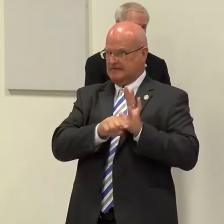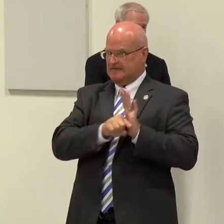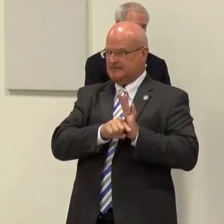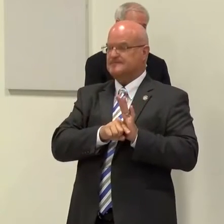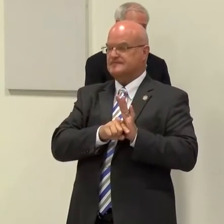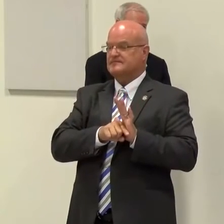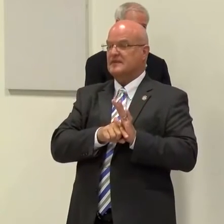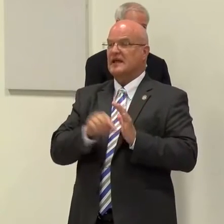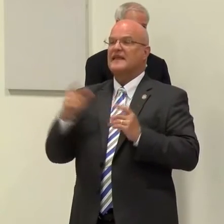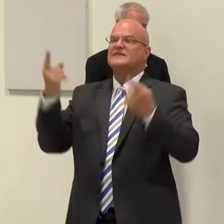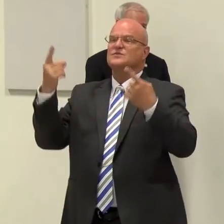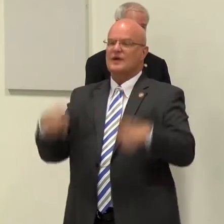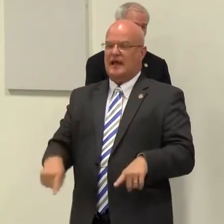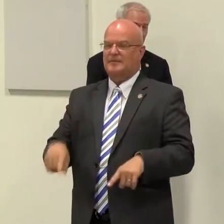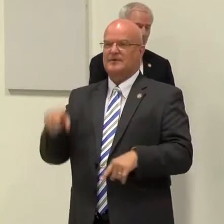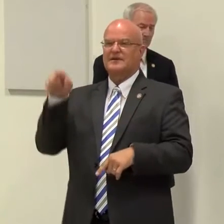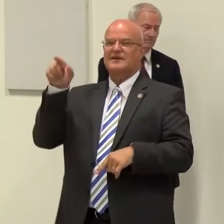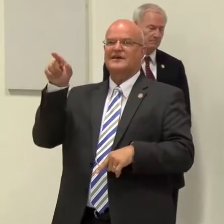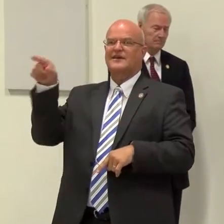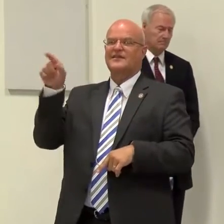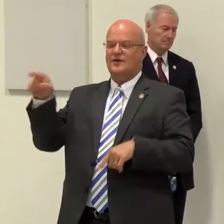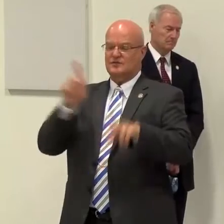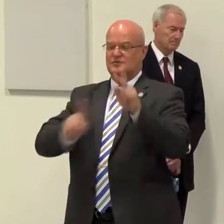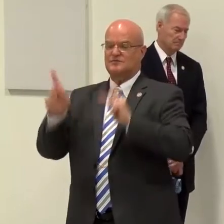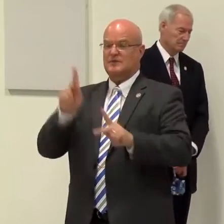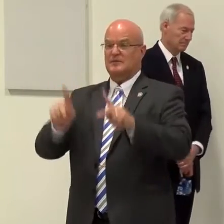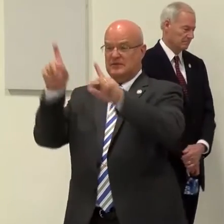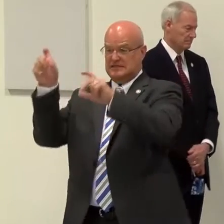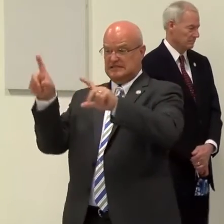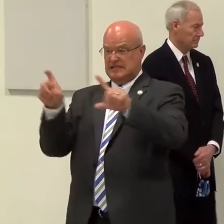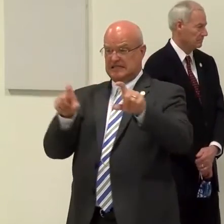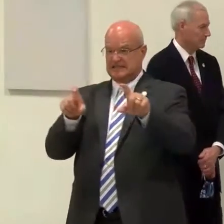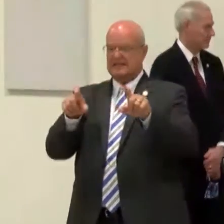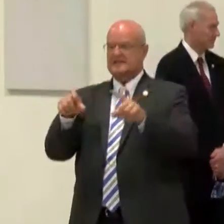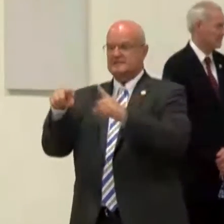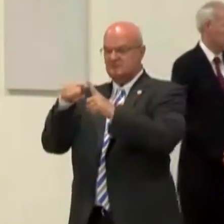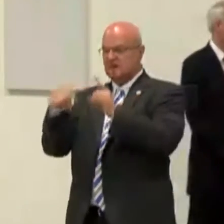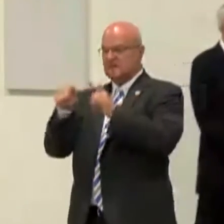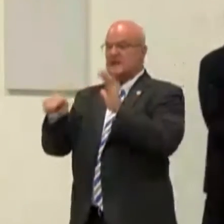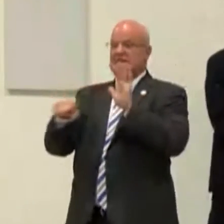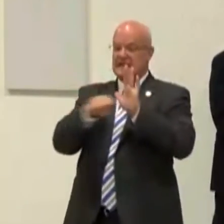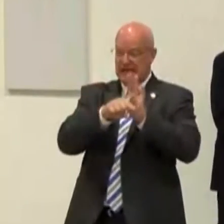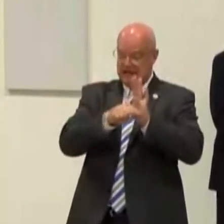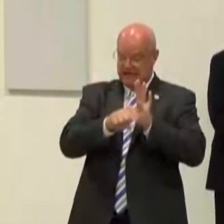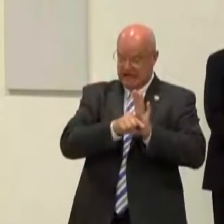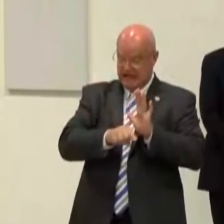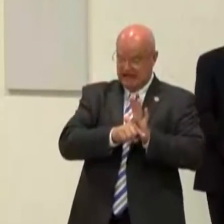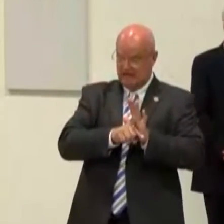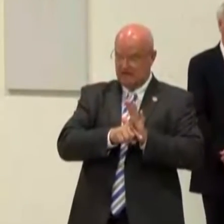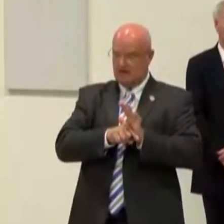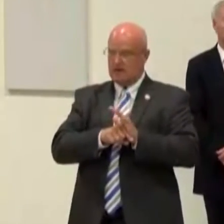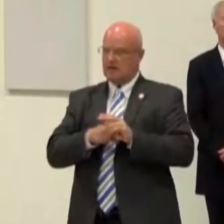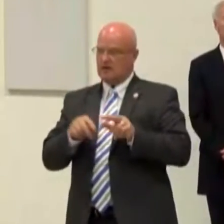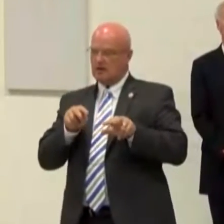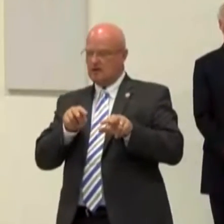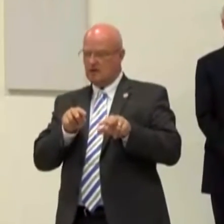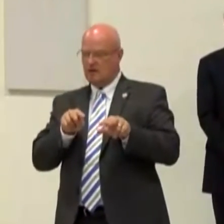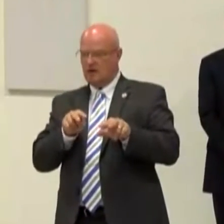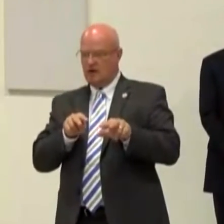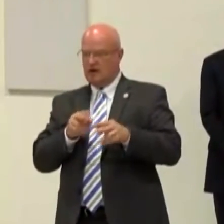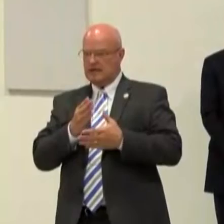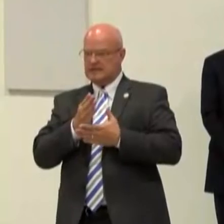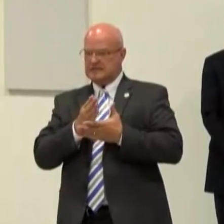first. And that's what happened. Those individuals tested negative at first, but as we watched them, some